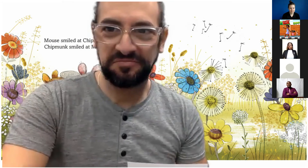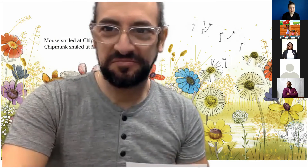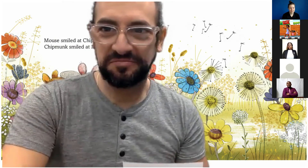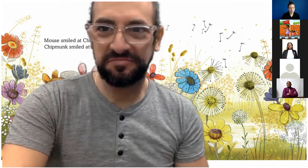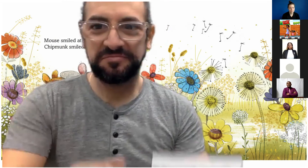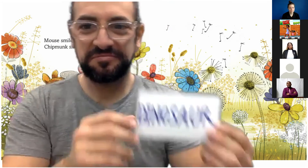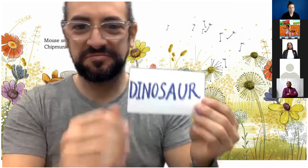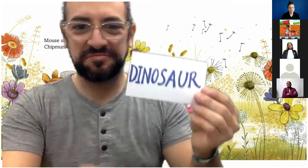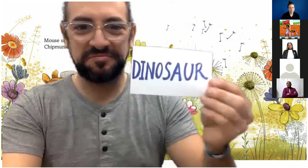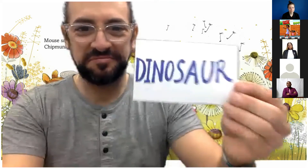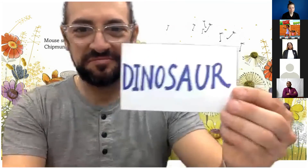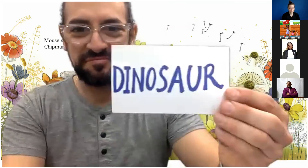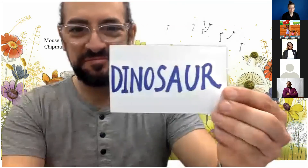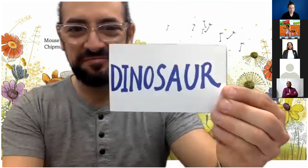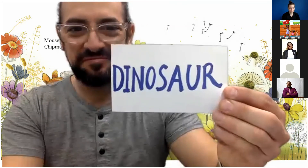Very, very last one.